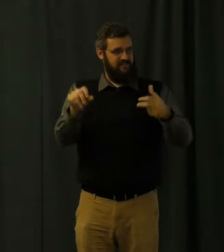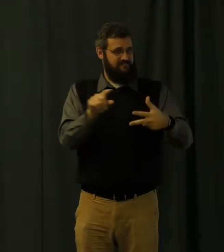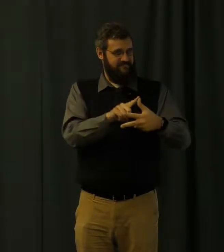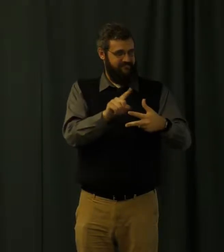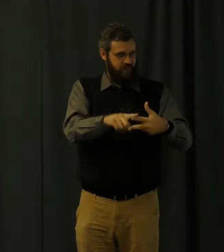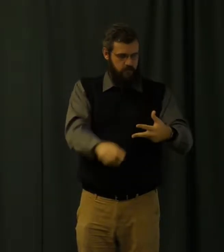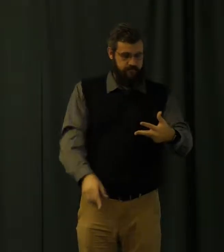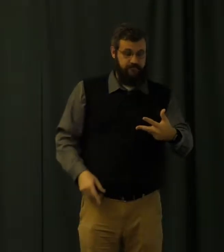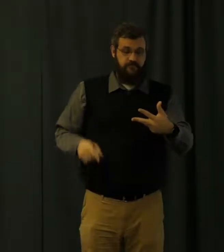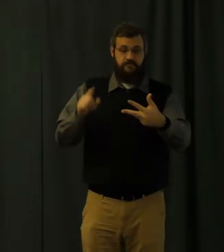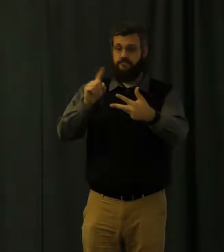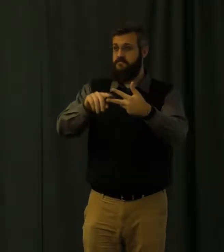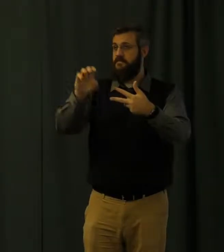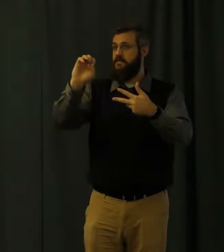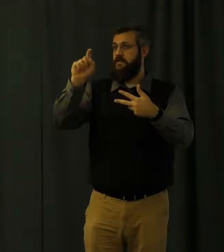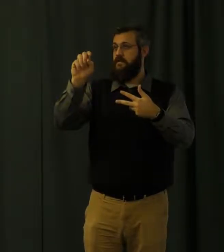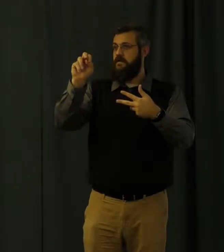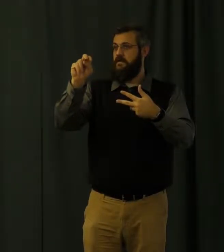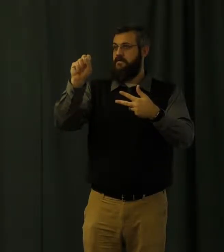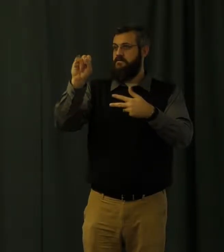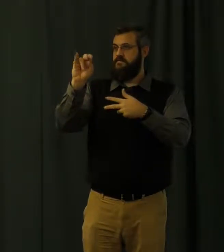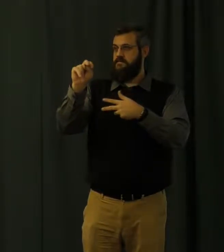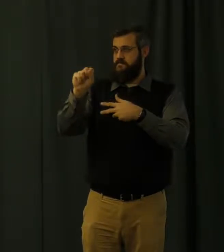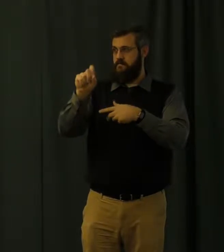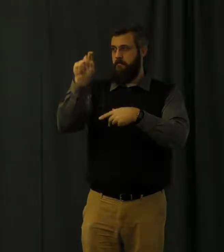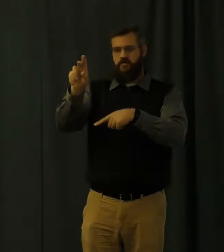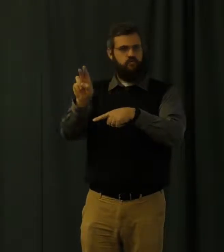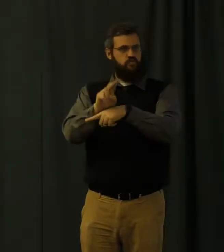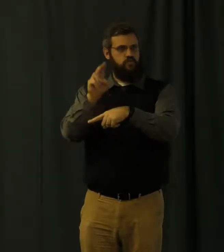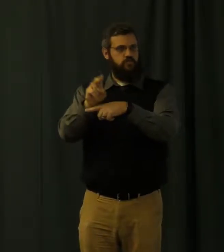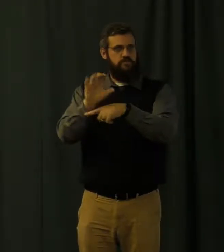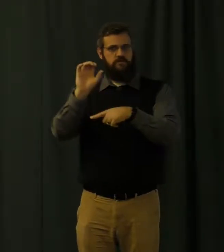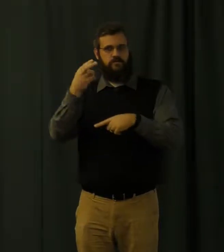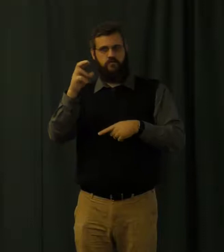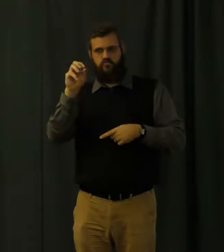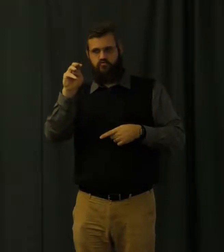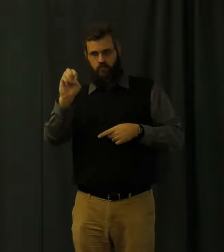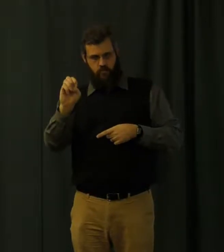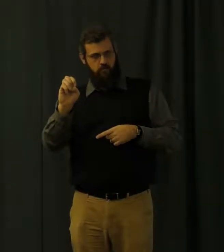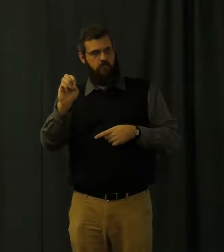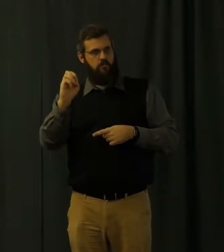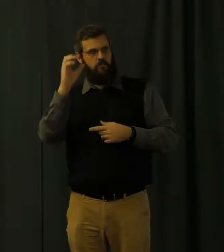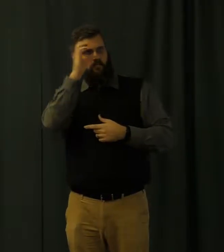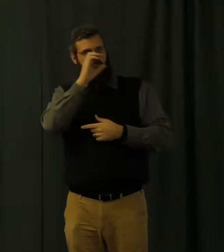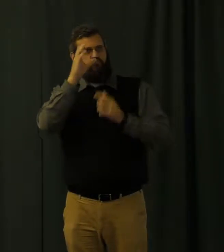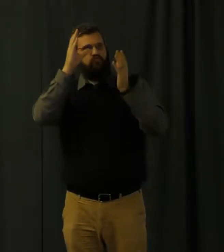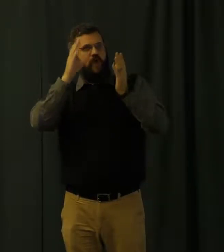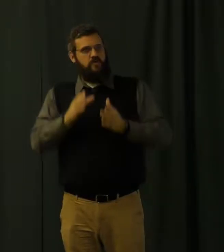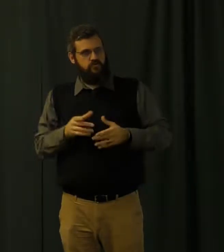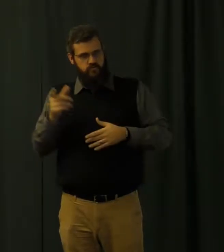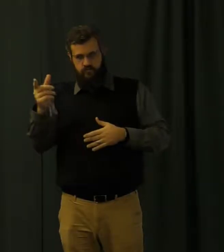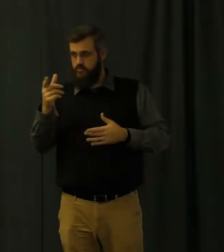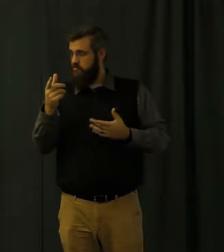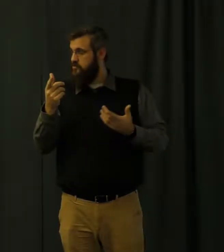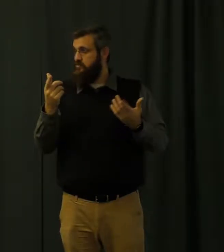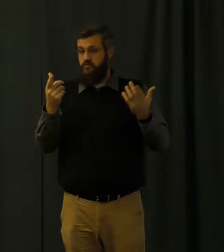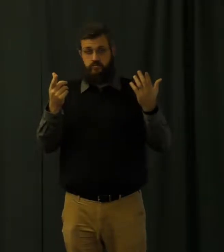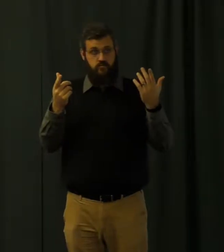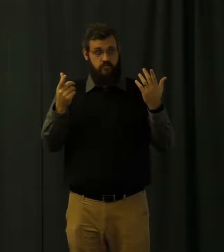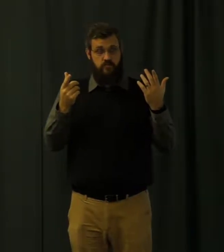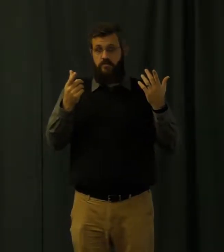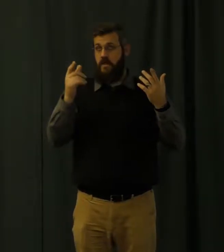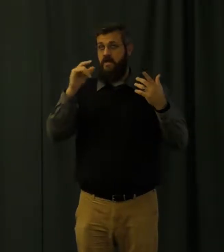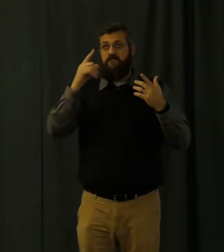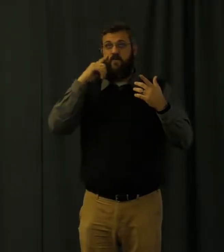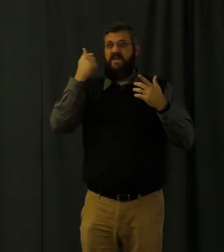Chrome extensions, they run on the Chrome browser, okay? And they work over anything that you could do in Chrome.